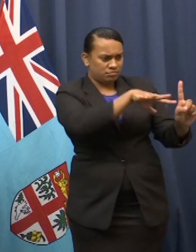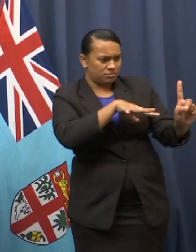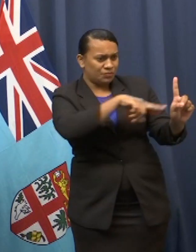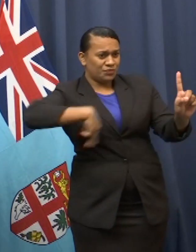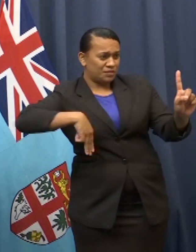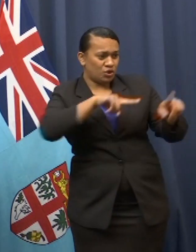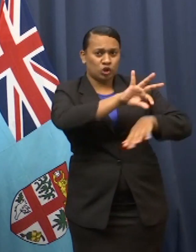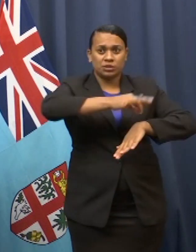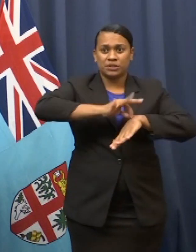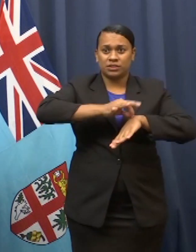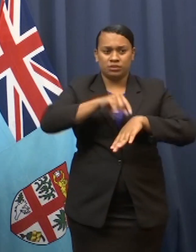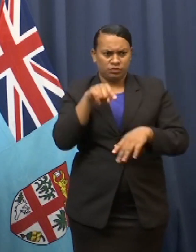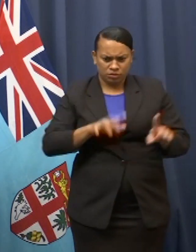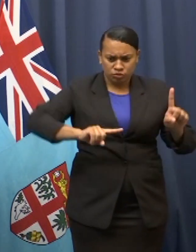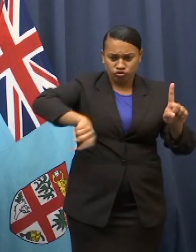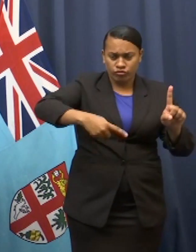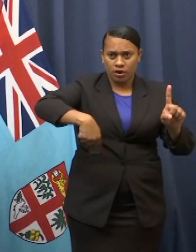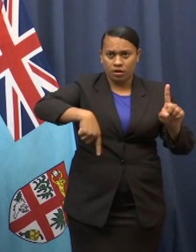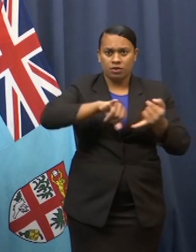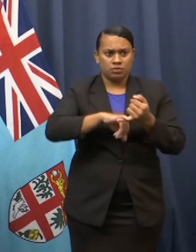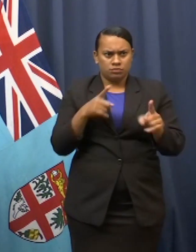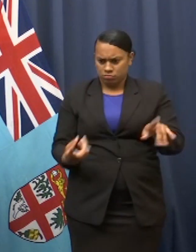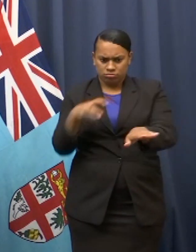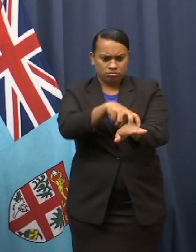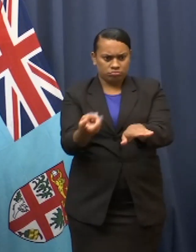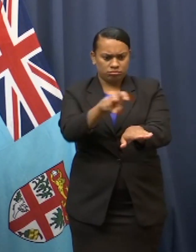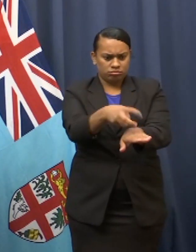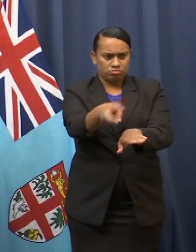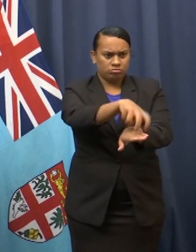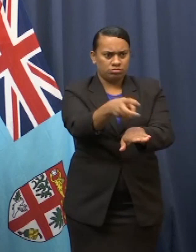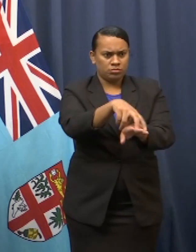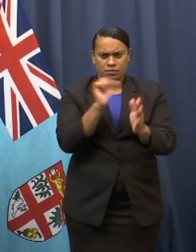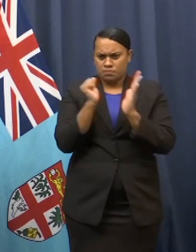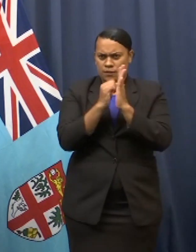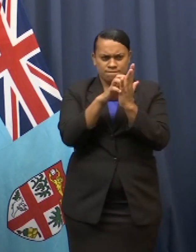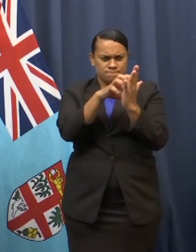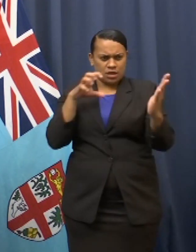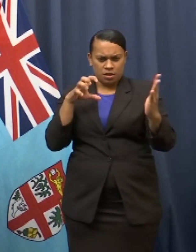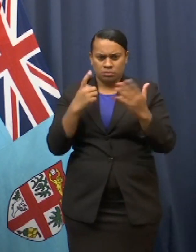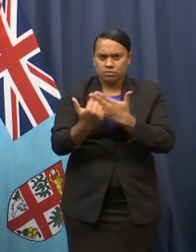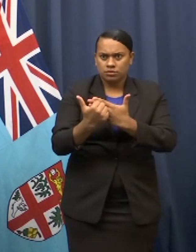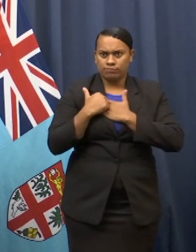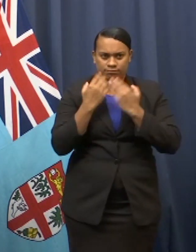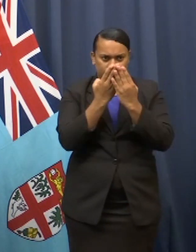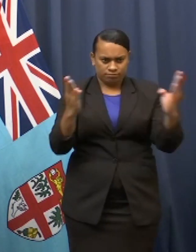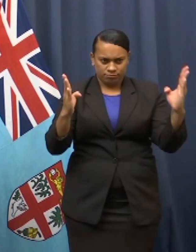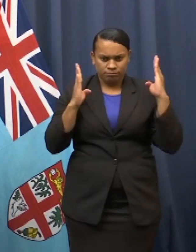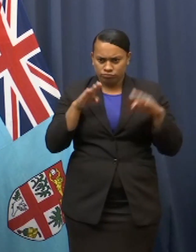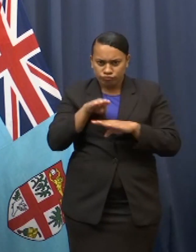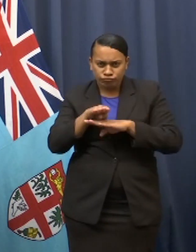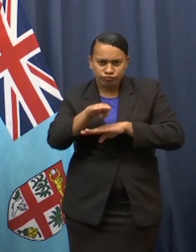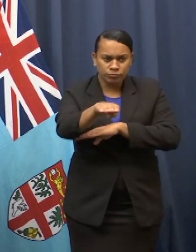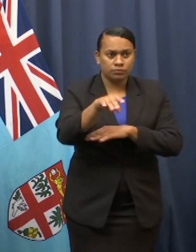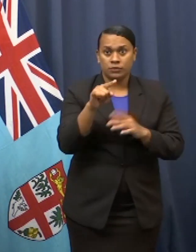These individuals were transported in a secure and hygienic fashion and had zero contact with any person in Nandi